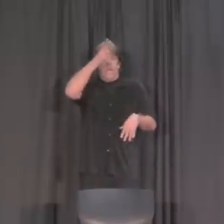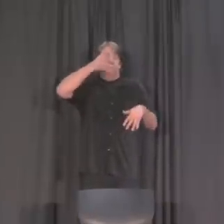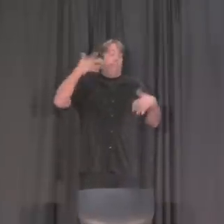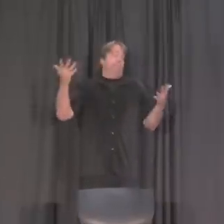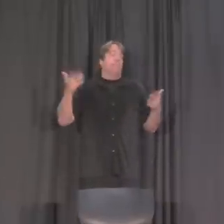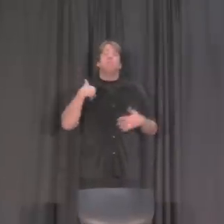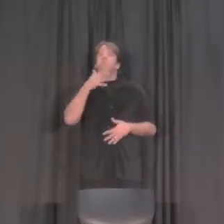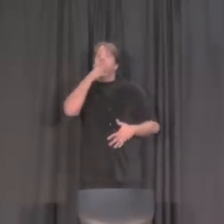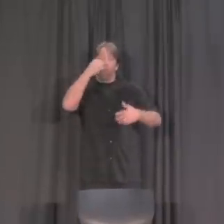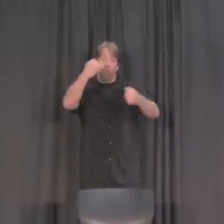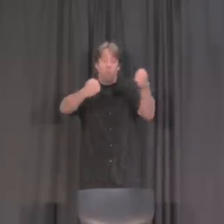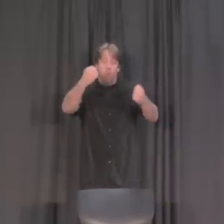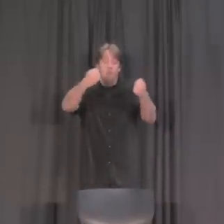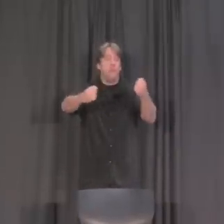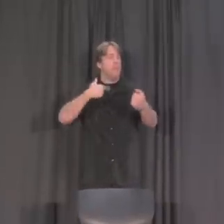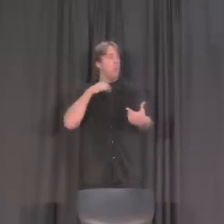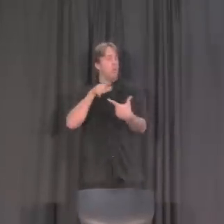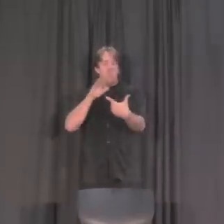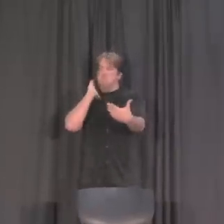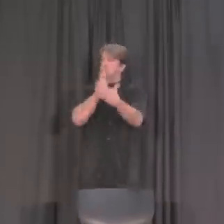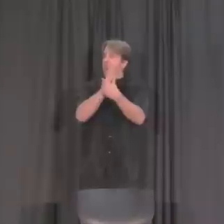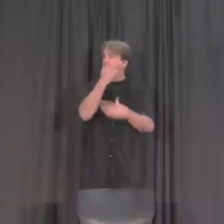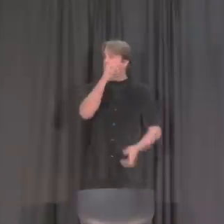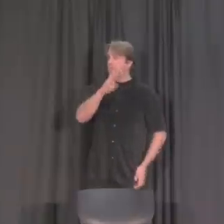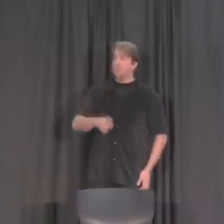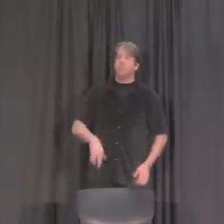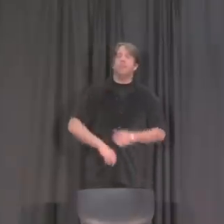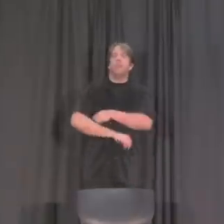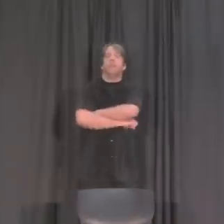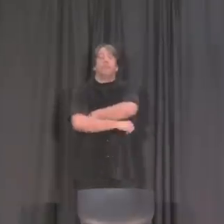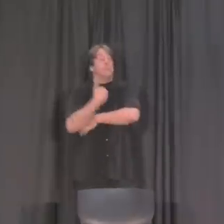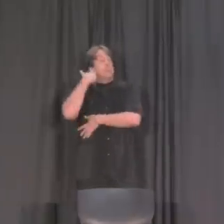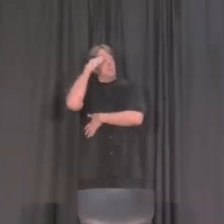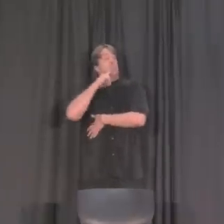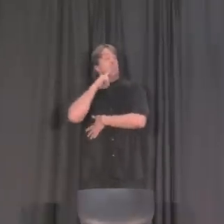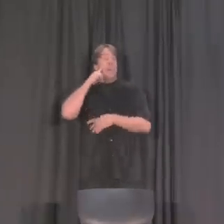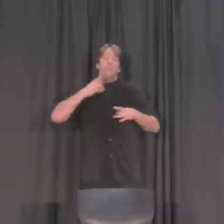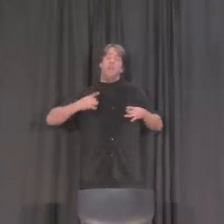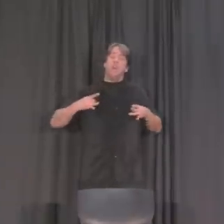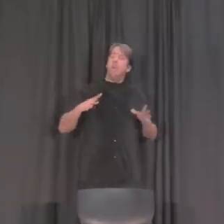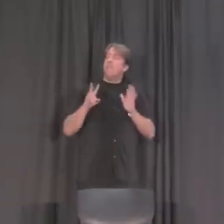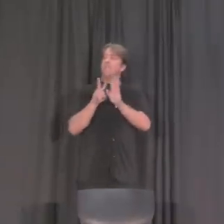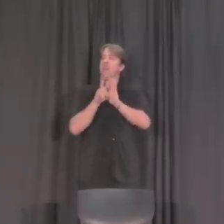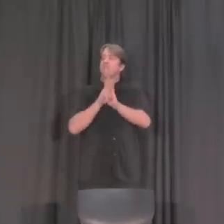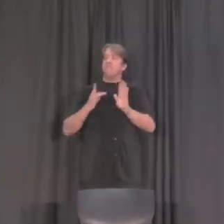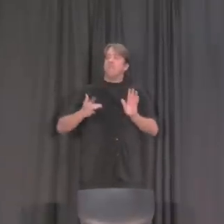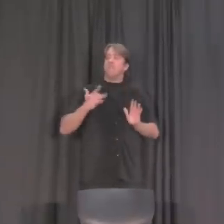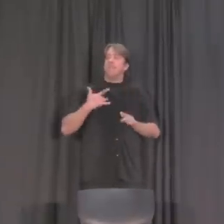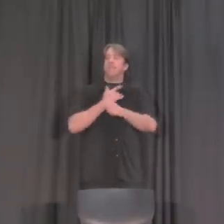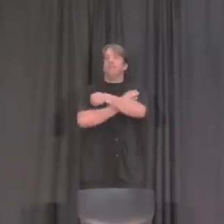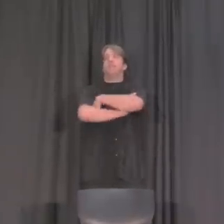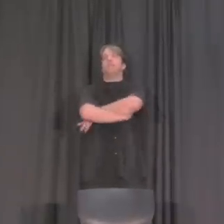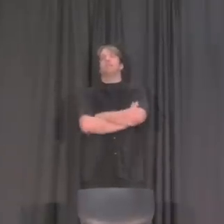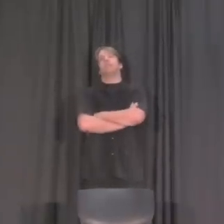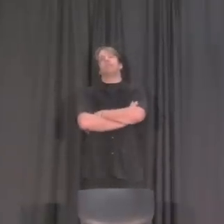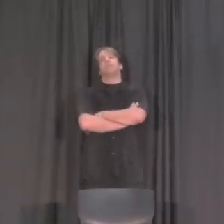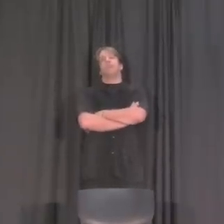pick my mom. She'd be in the front, and I'd bug her. Because I know deaf people hate feeling